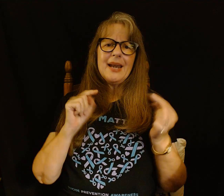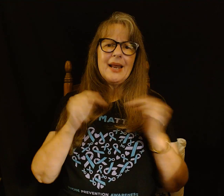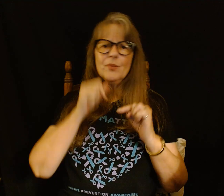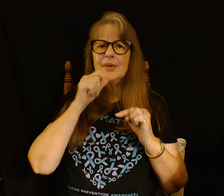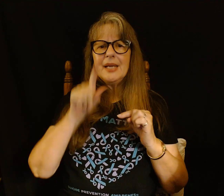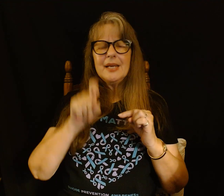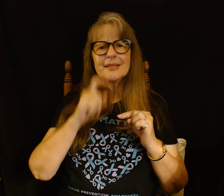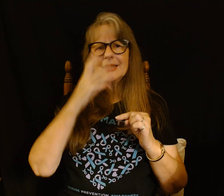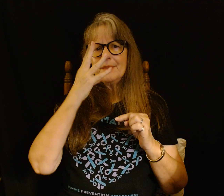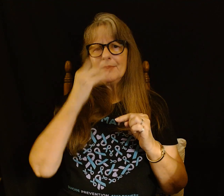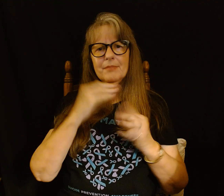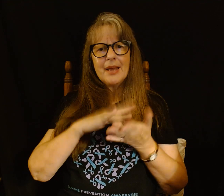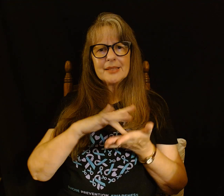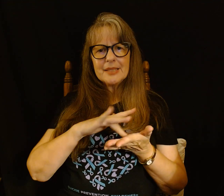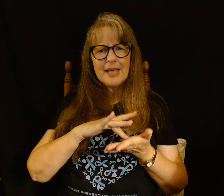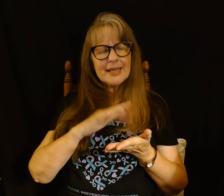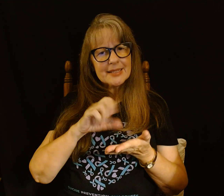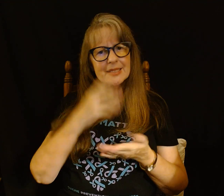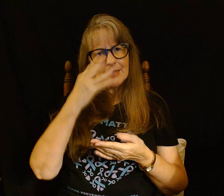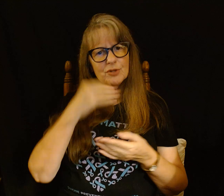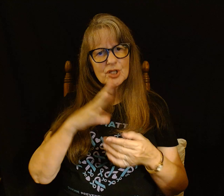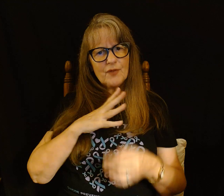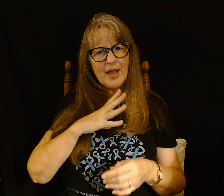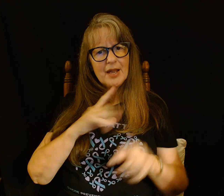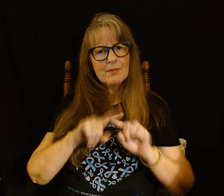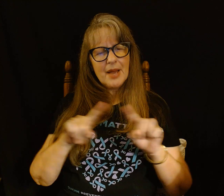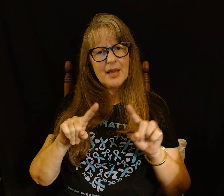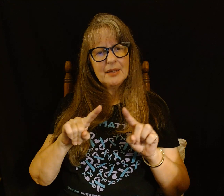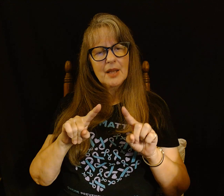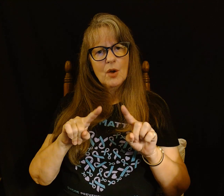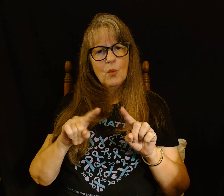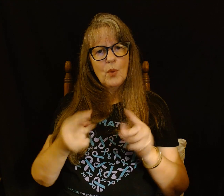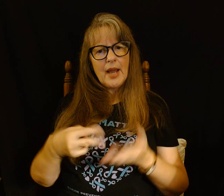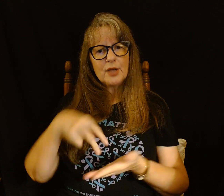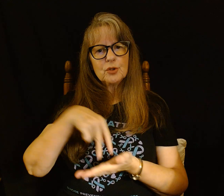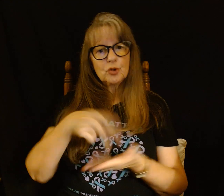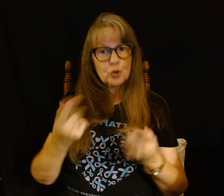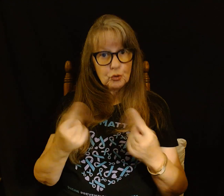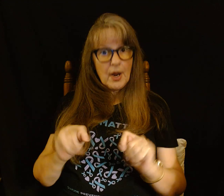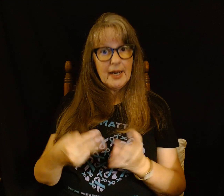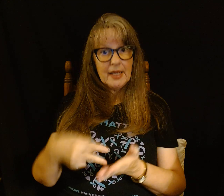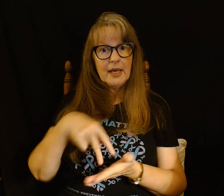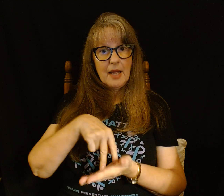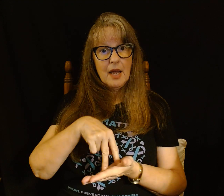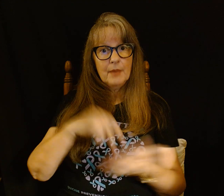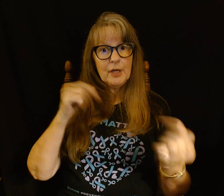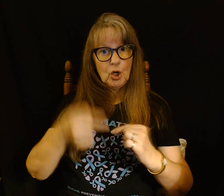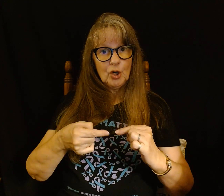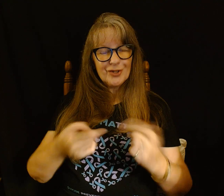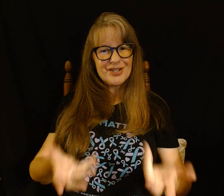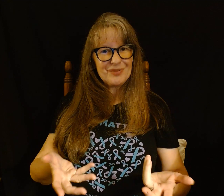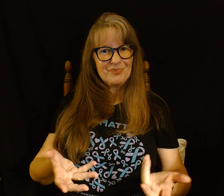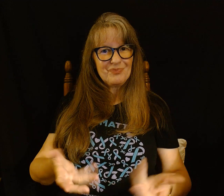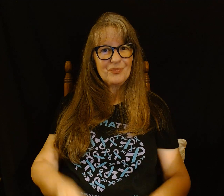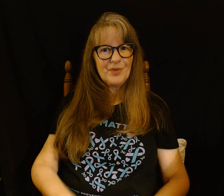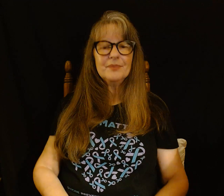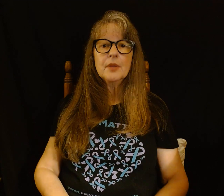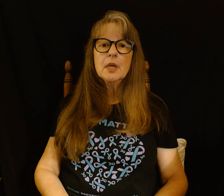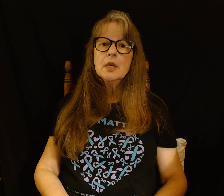don't need to sleep in medicine. I can sleep just fine. But when I try to get up, it hurts, right?